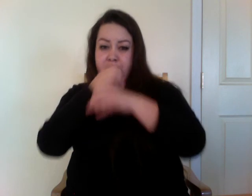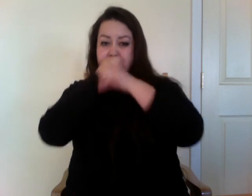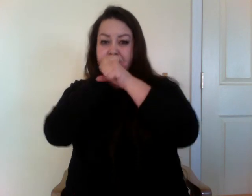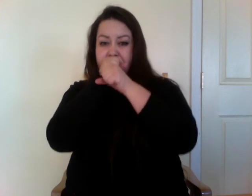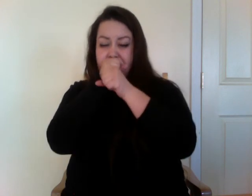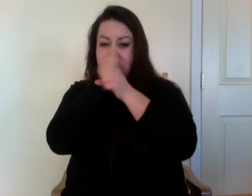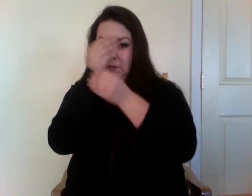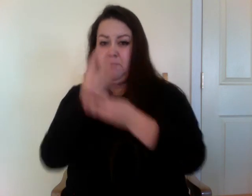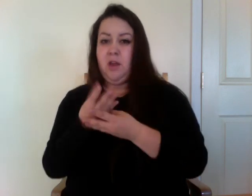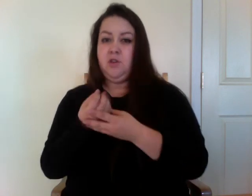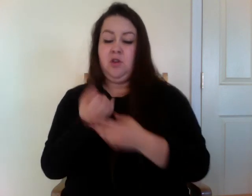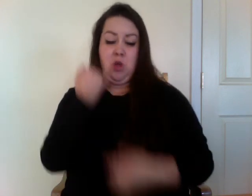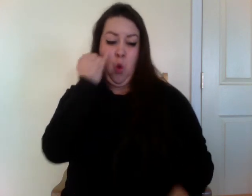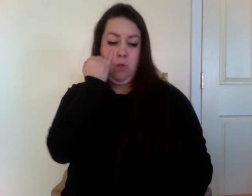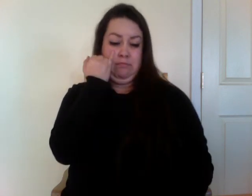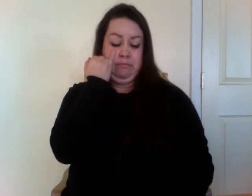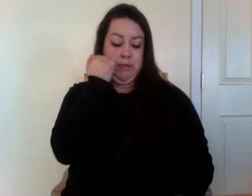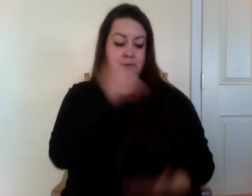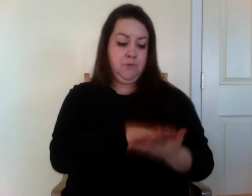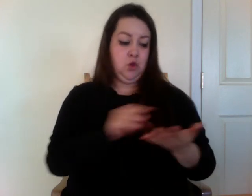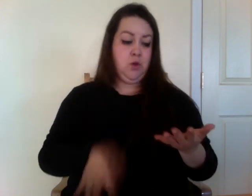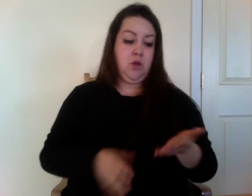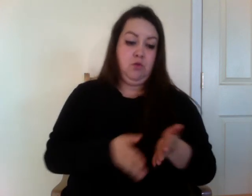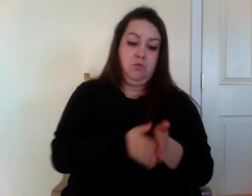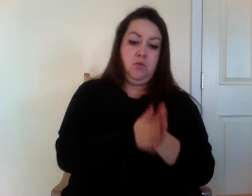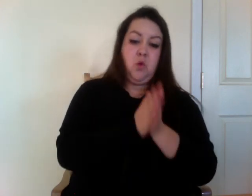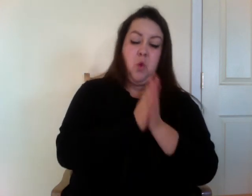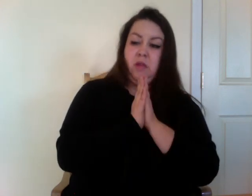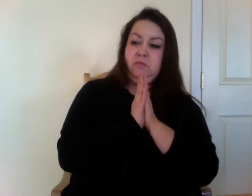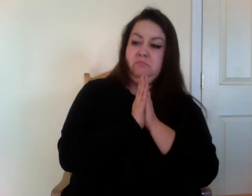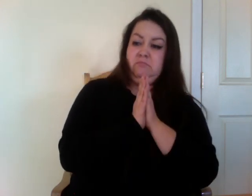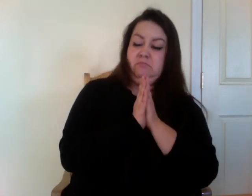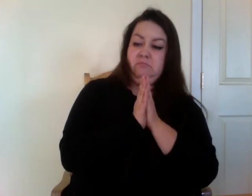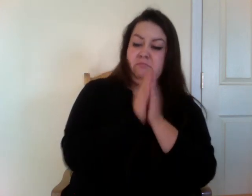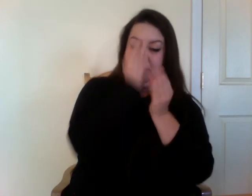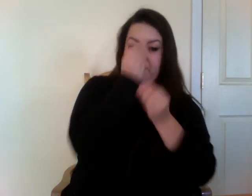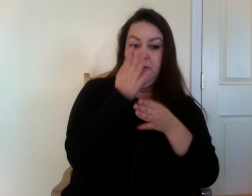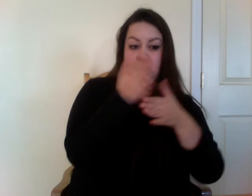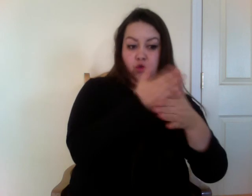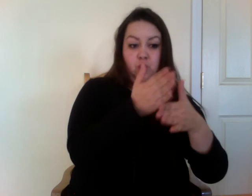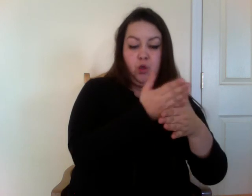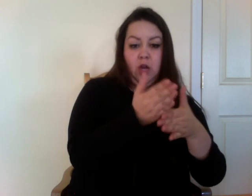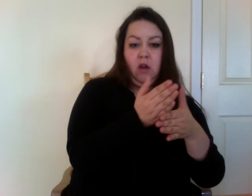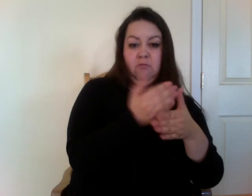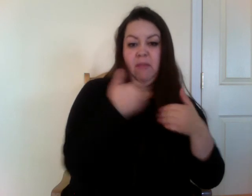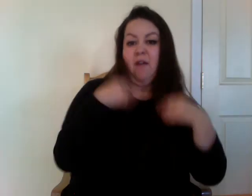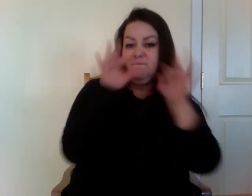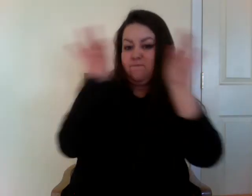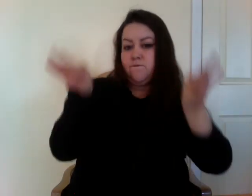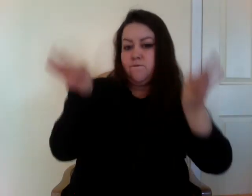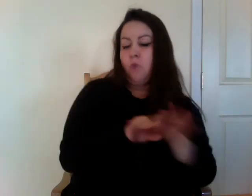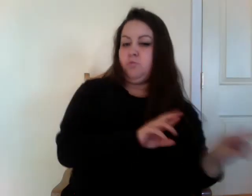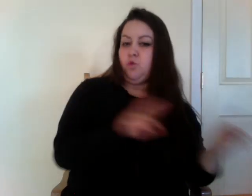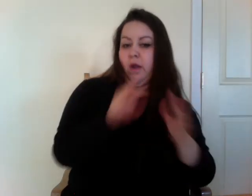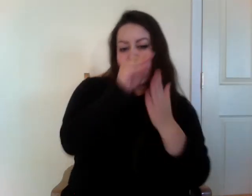give consent for somebody else, a family member, a parent, um, um, a spouse, or whatnot, to have access